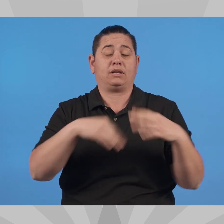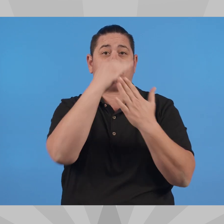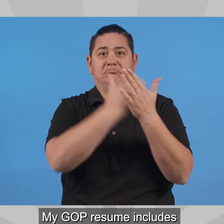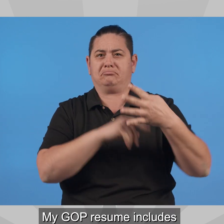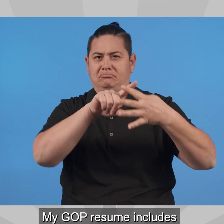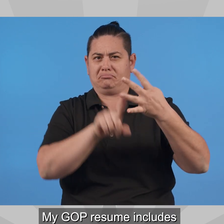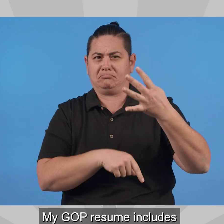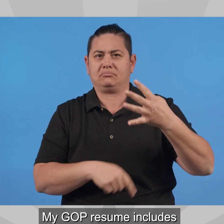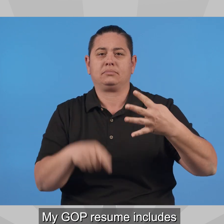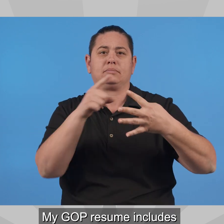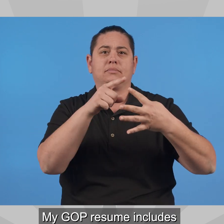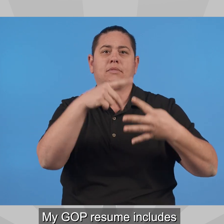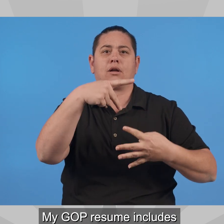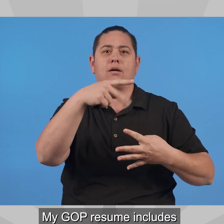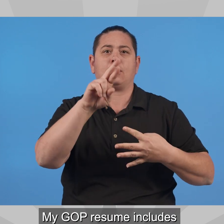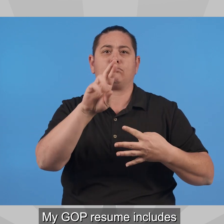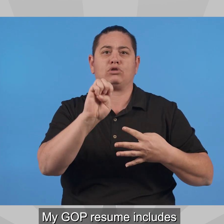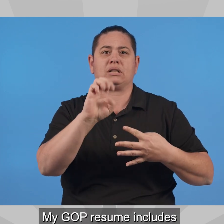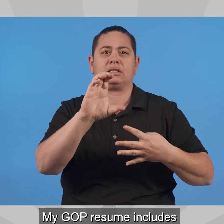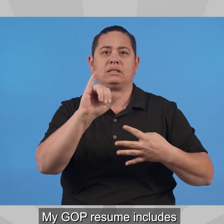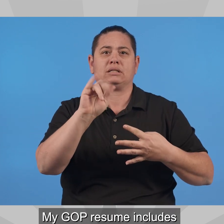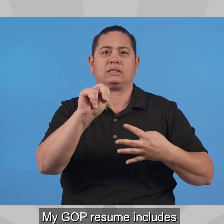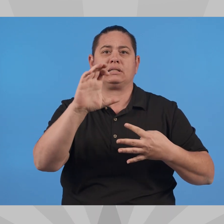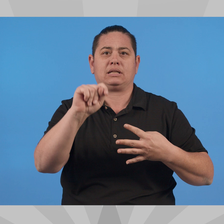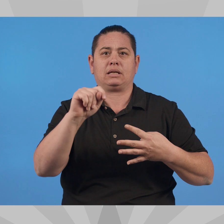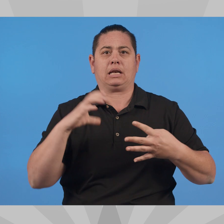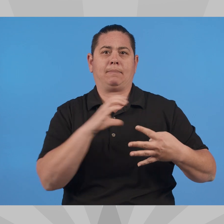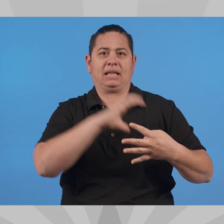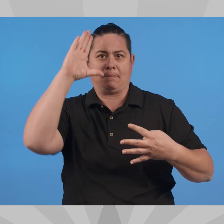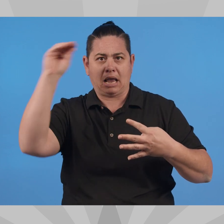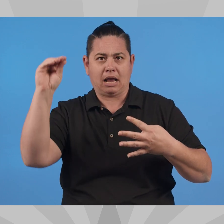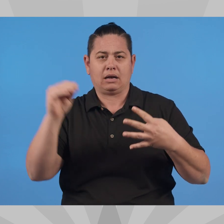My GOP resume includes precinct committeeman,